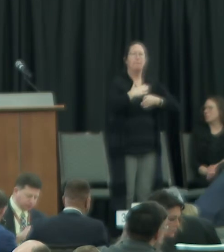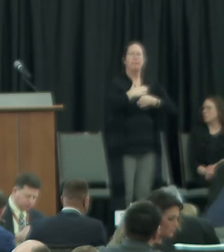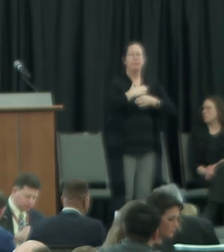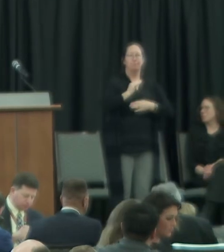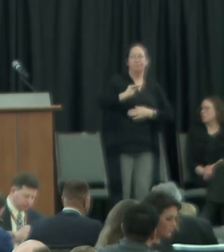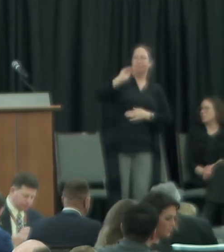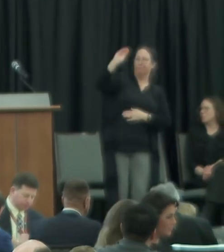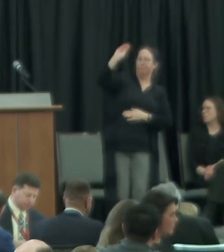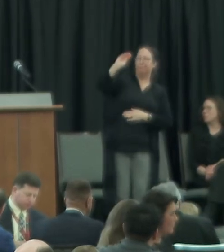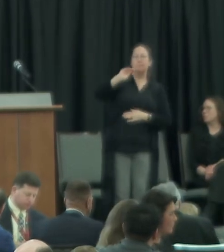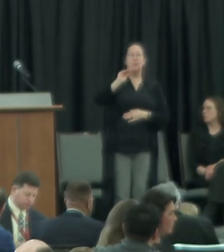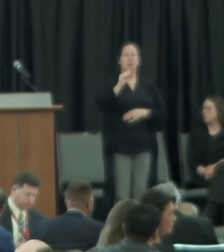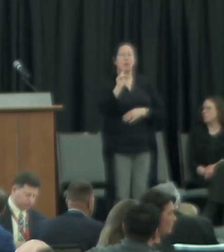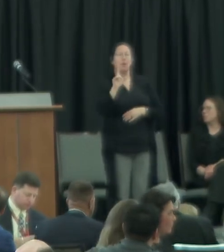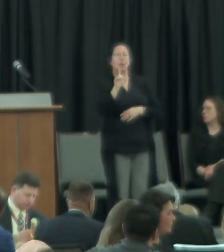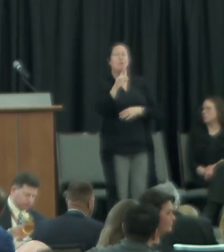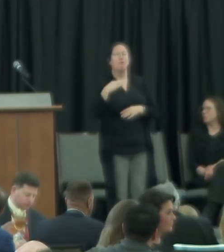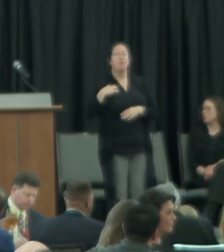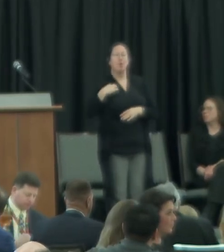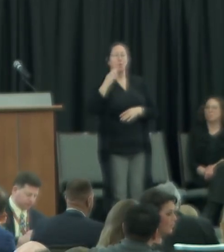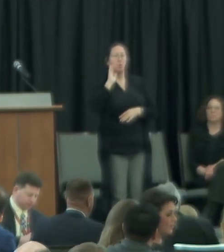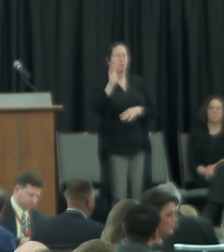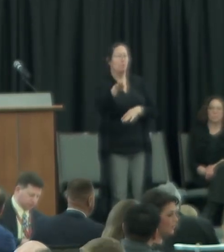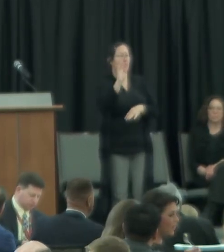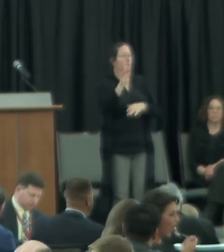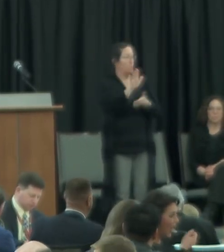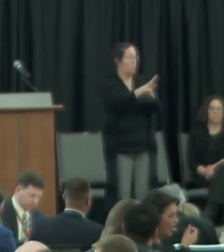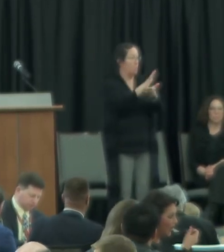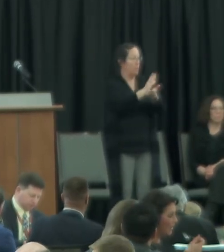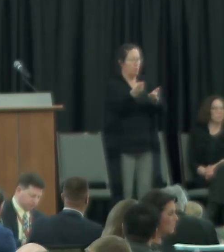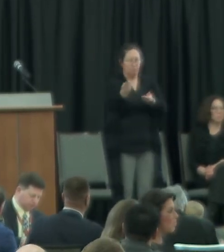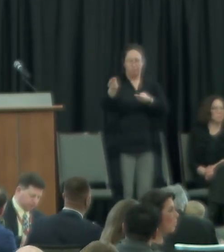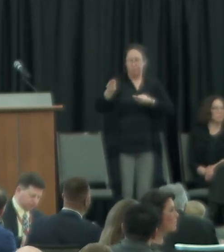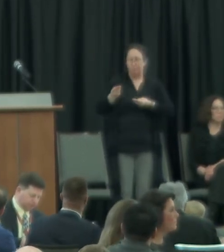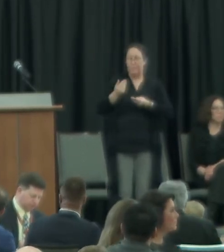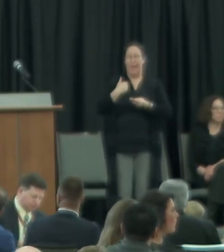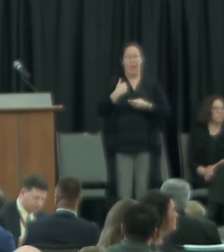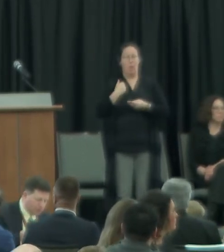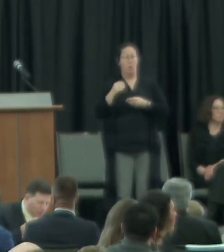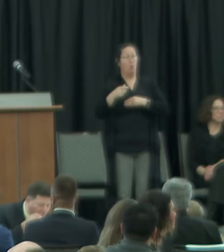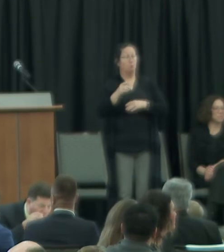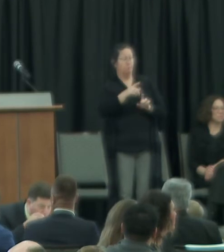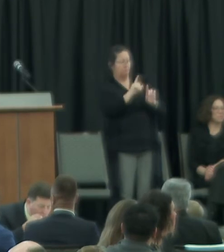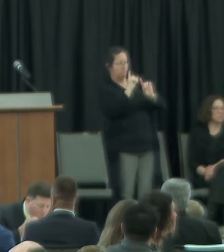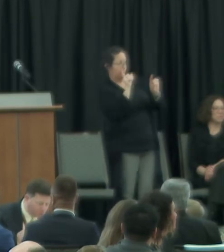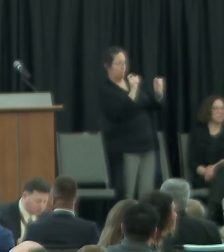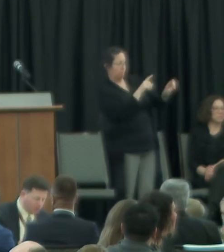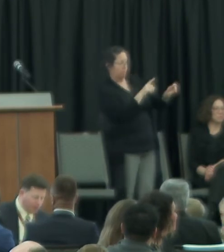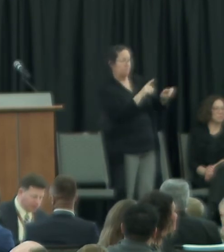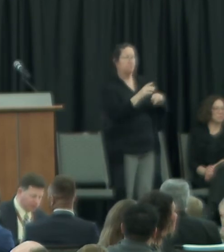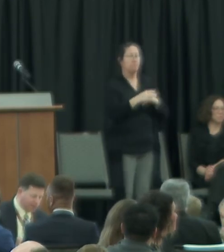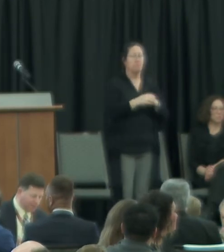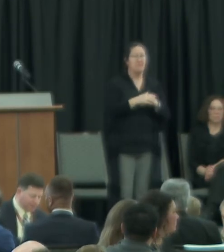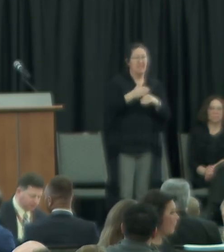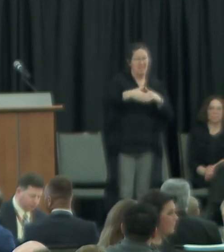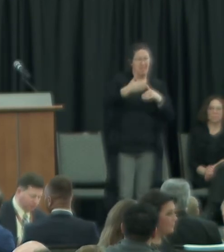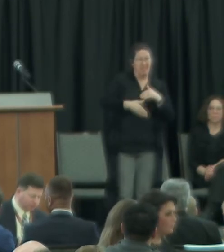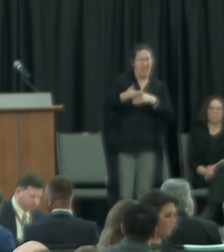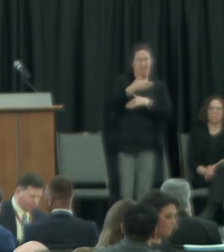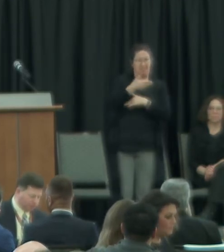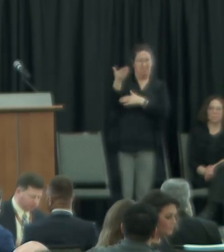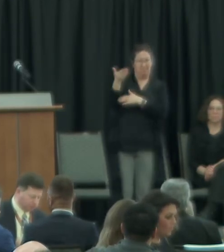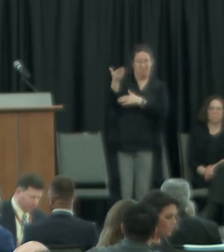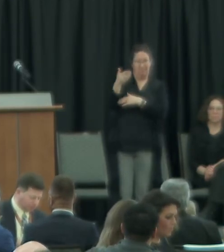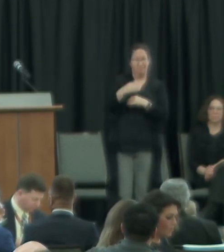your hand and a League volunteer will come around and collect those. I will pose those questions at the end of